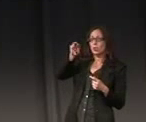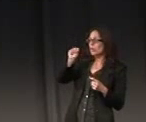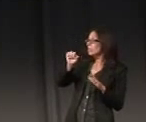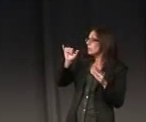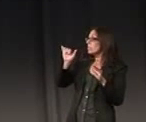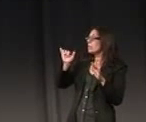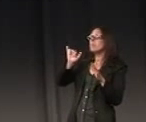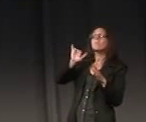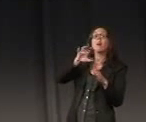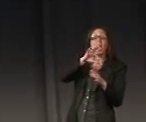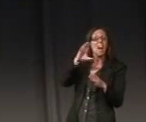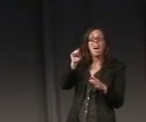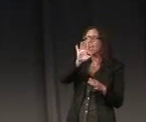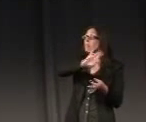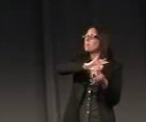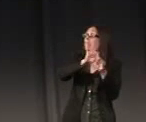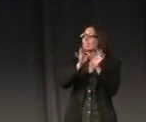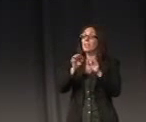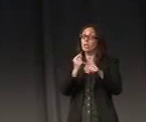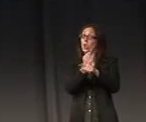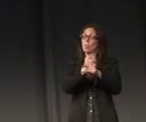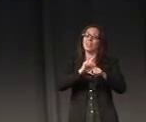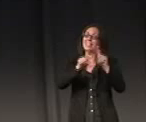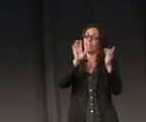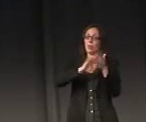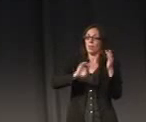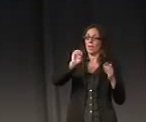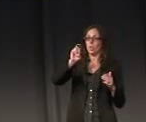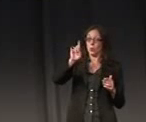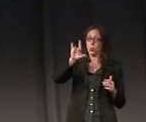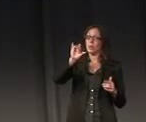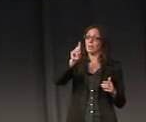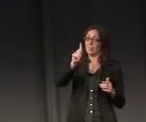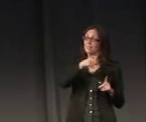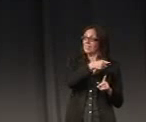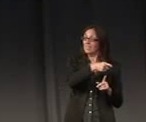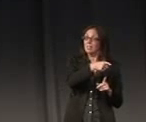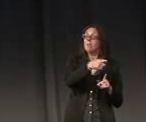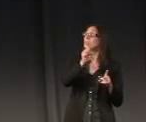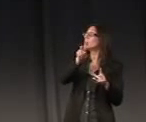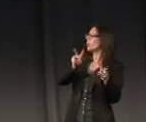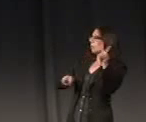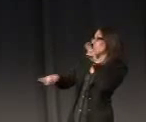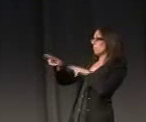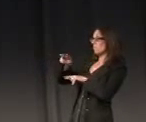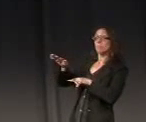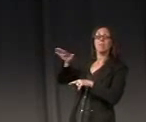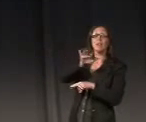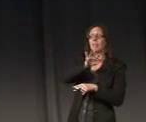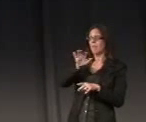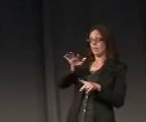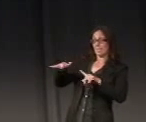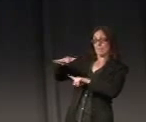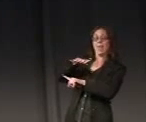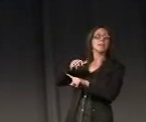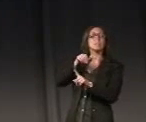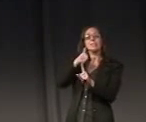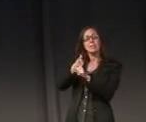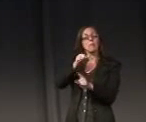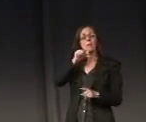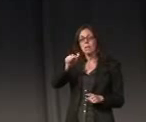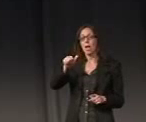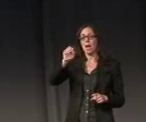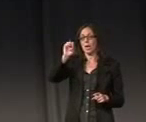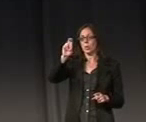Euclid, and to localize the phenomena of this external world in a non-Euclidean space, or even a space of